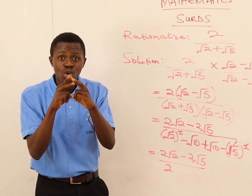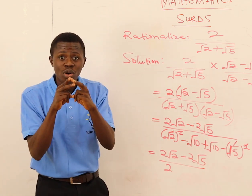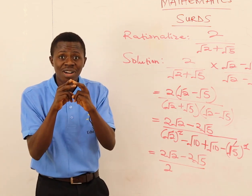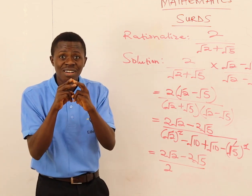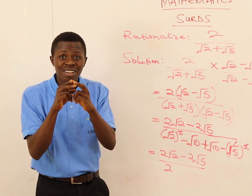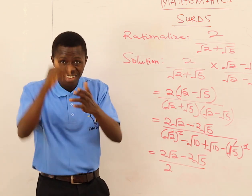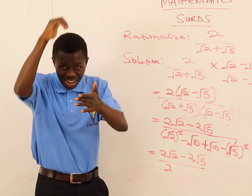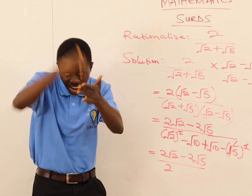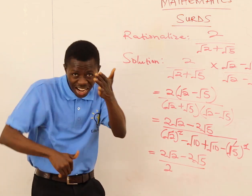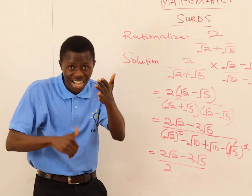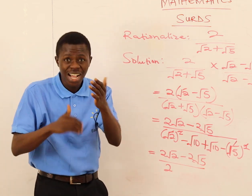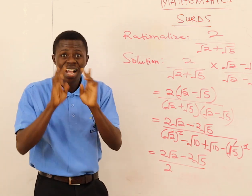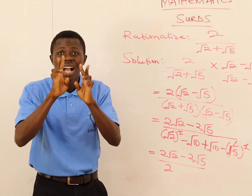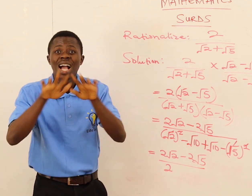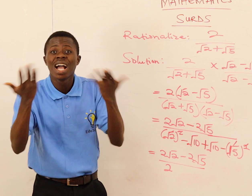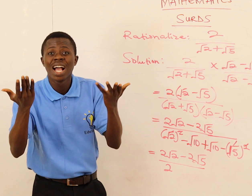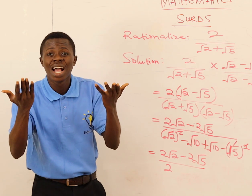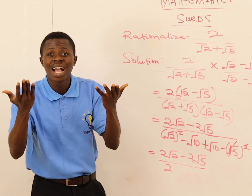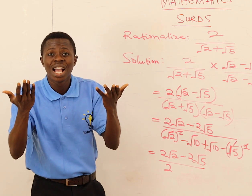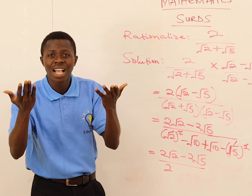So you see that they are the same,